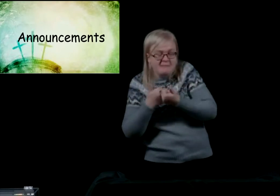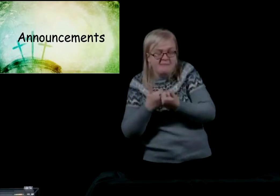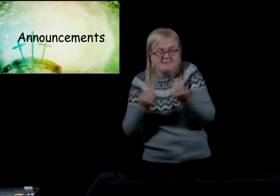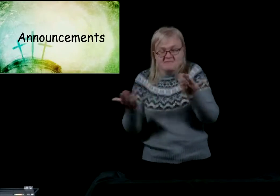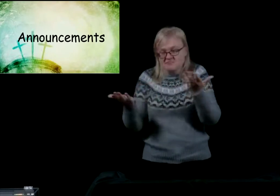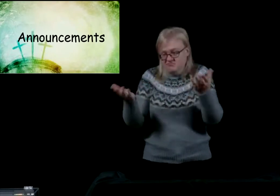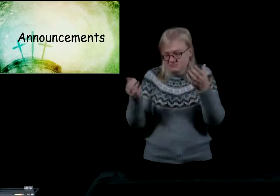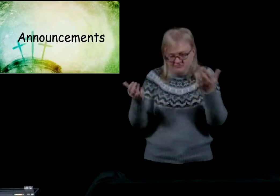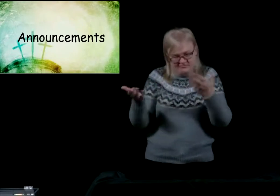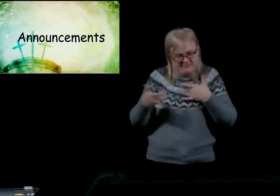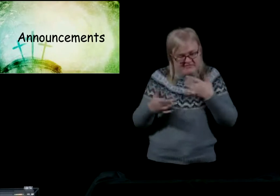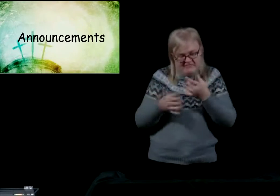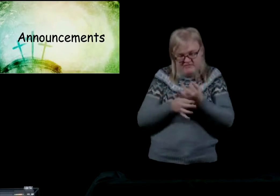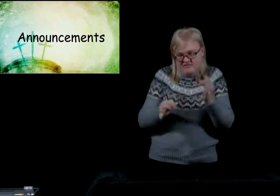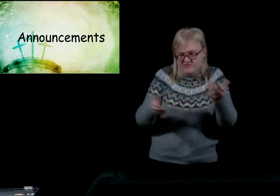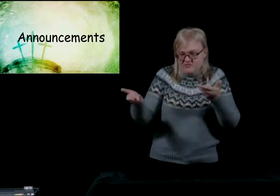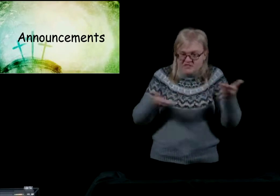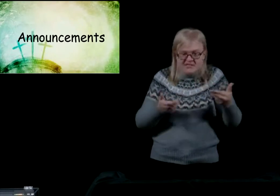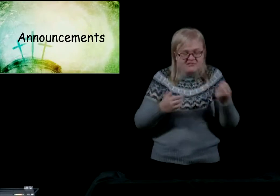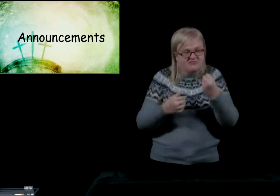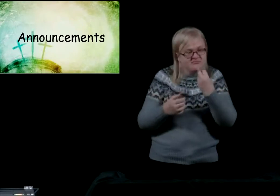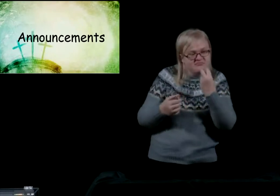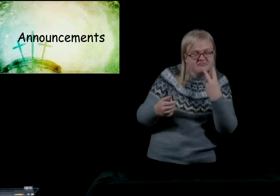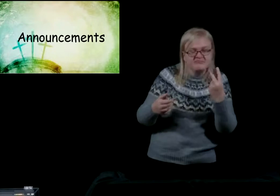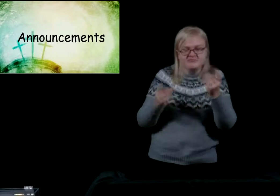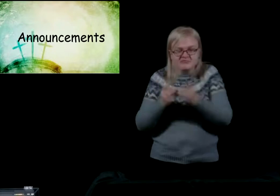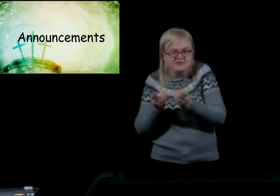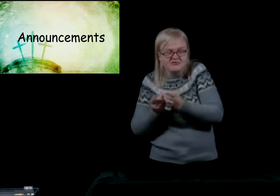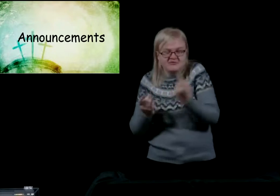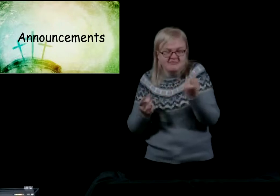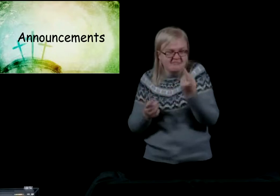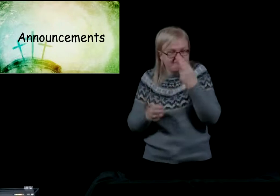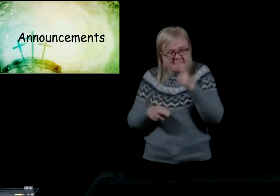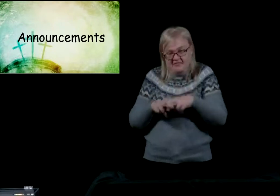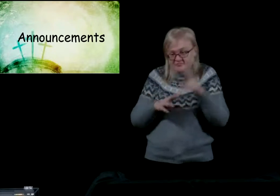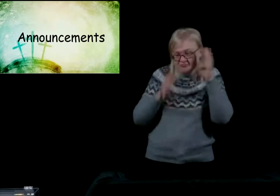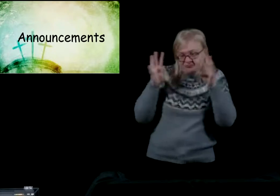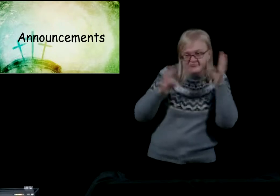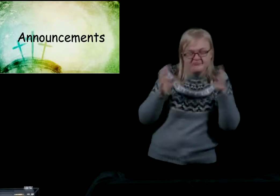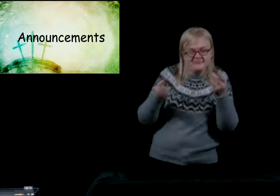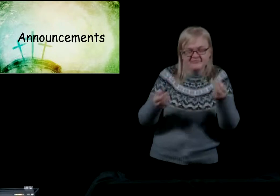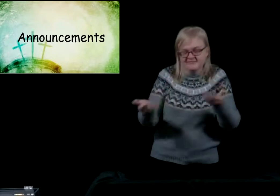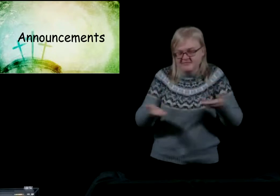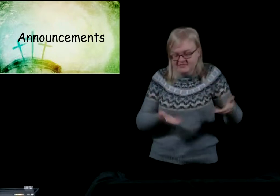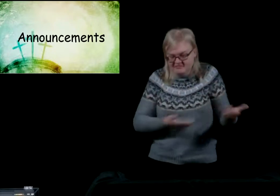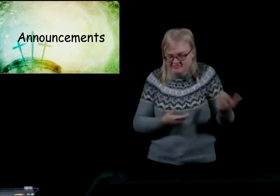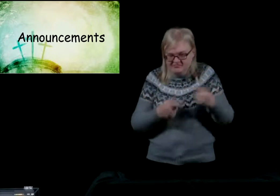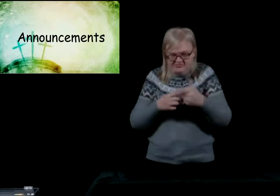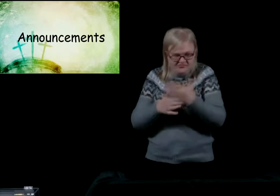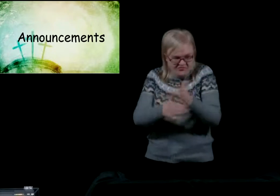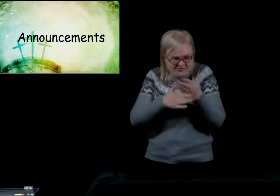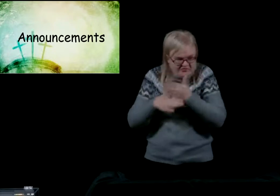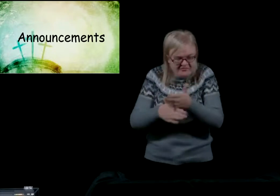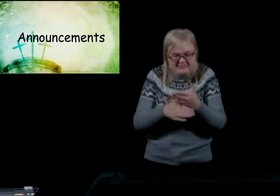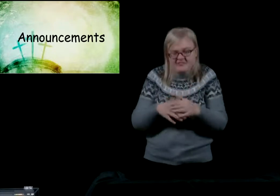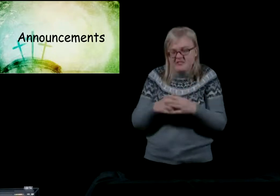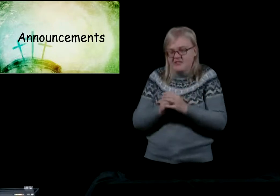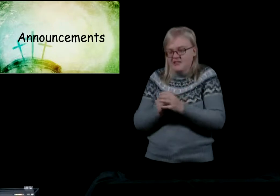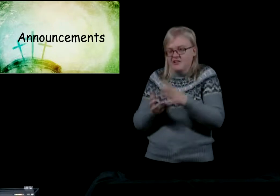theme, those sorts of games. We'll have some snacks and just a fun time, just